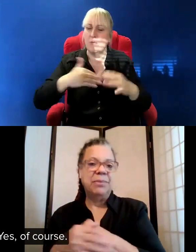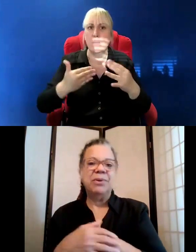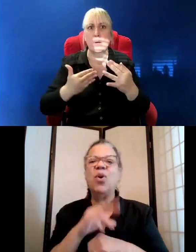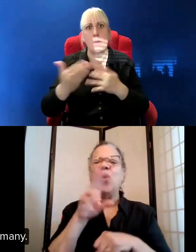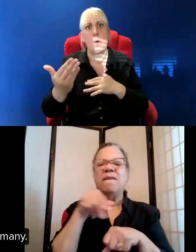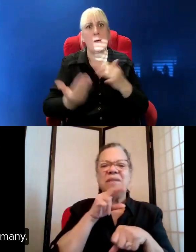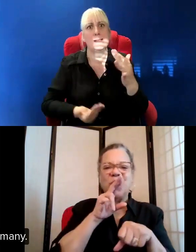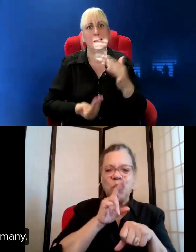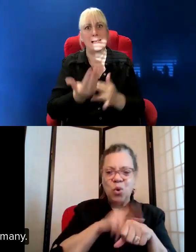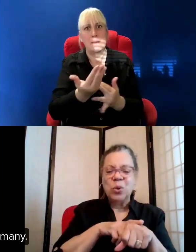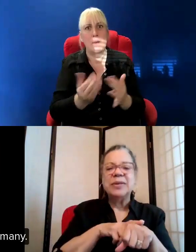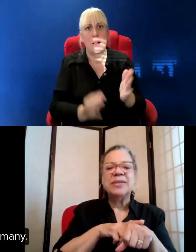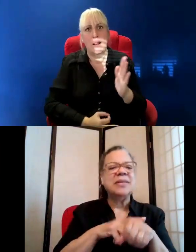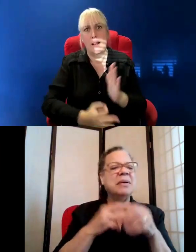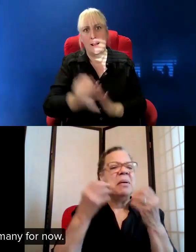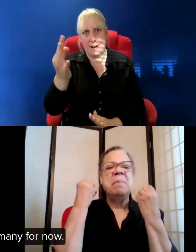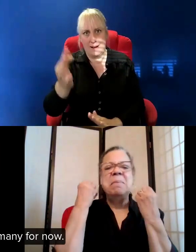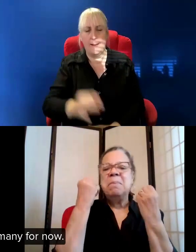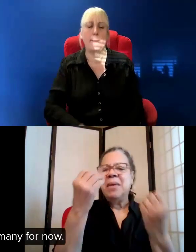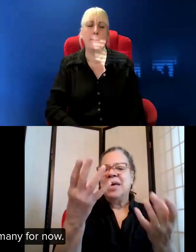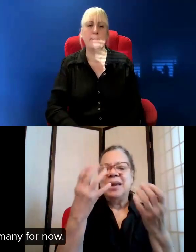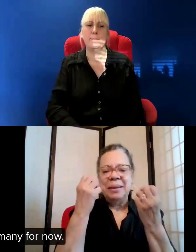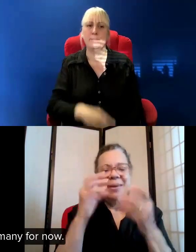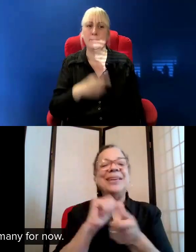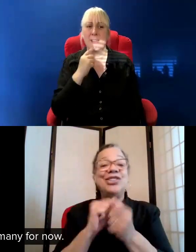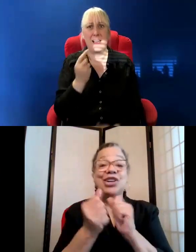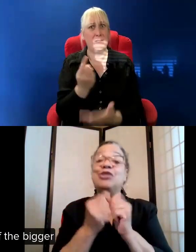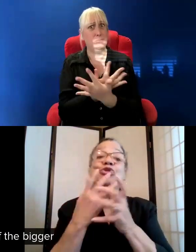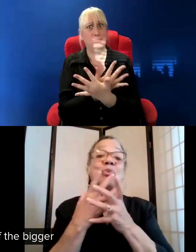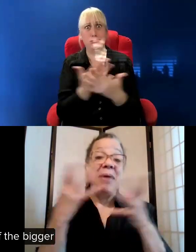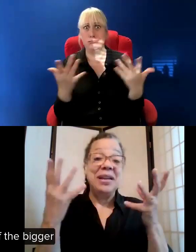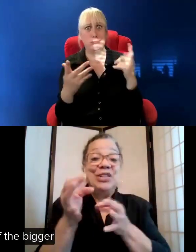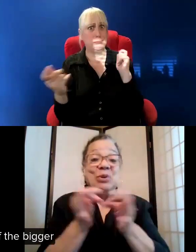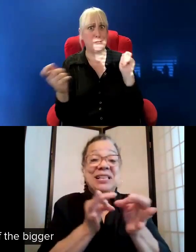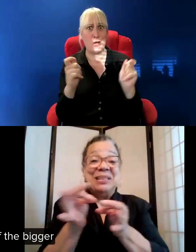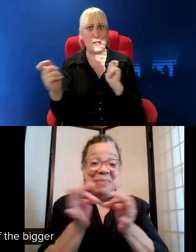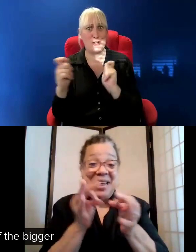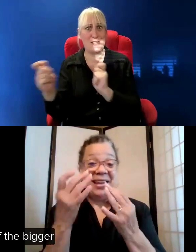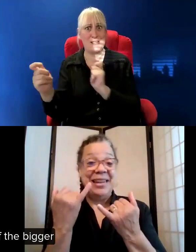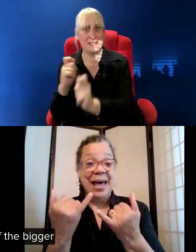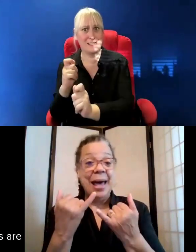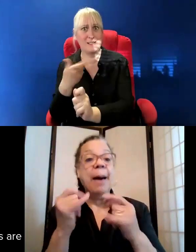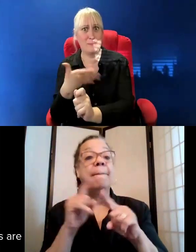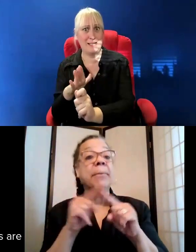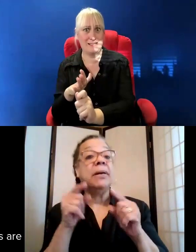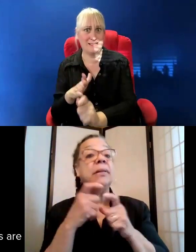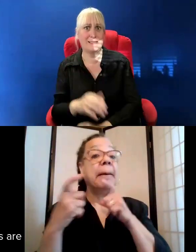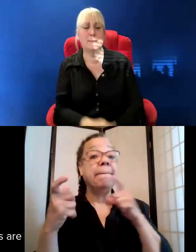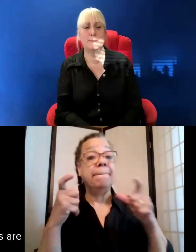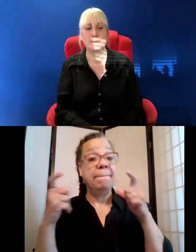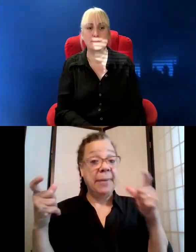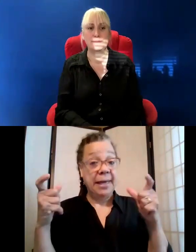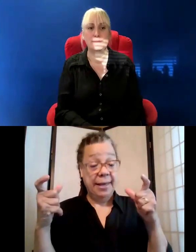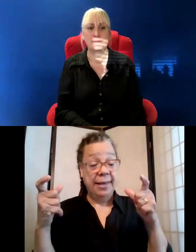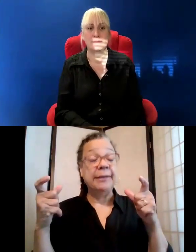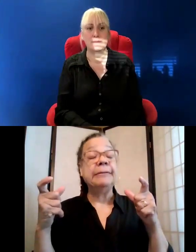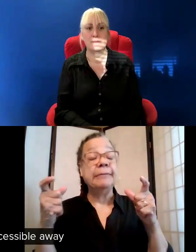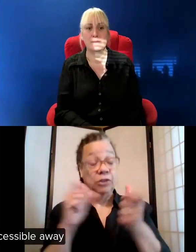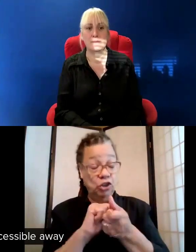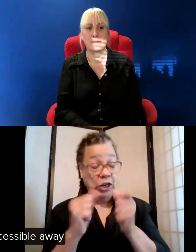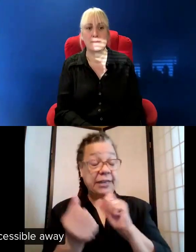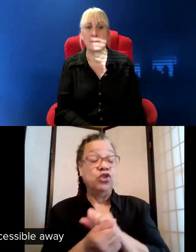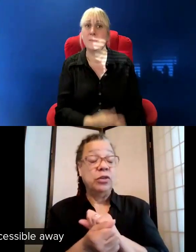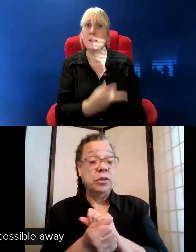course. Many, probably too many for now, but some of the bigger things are